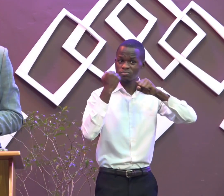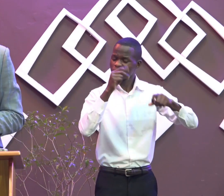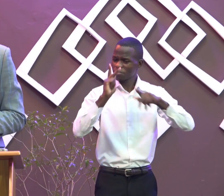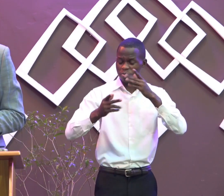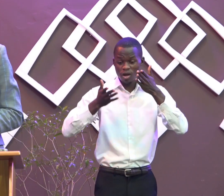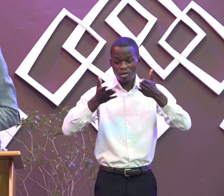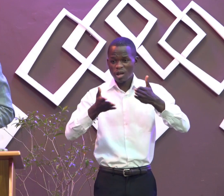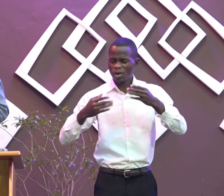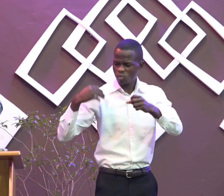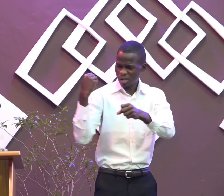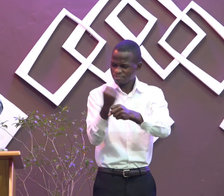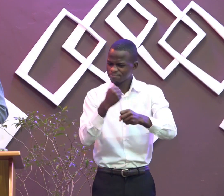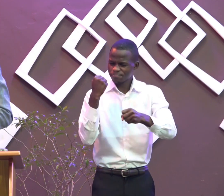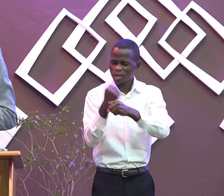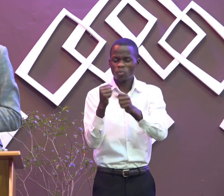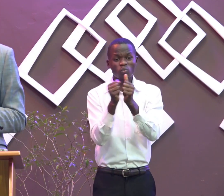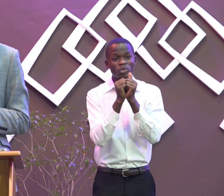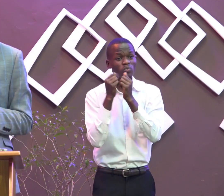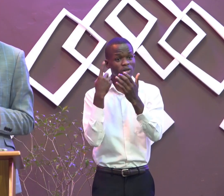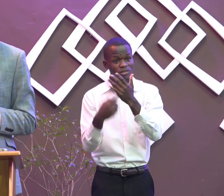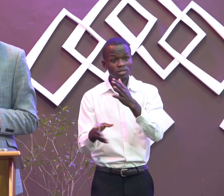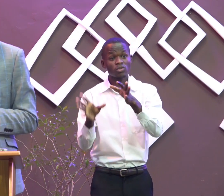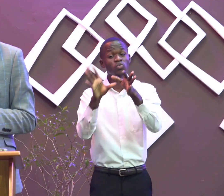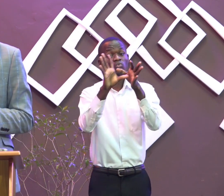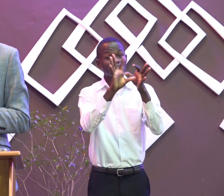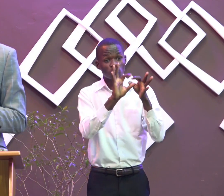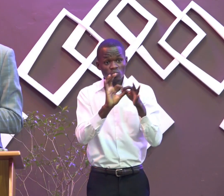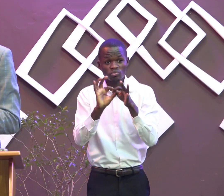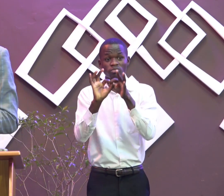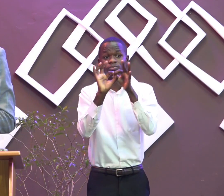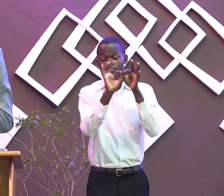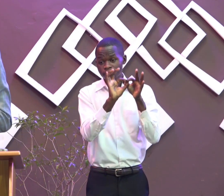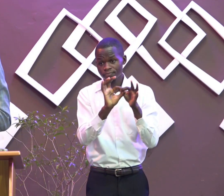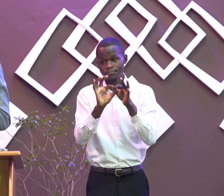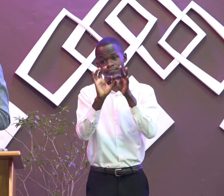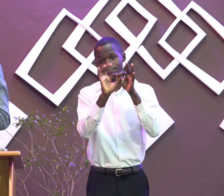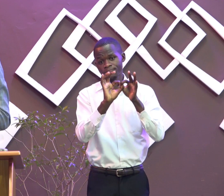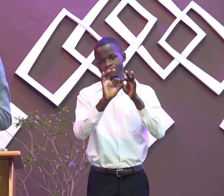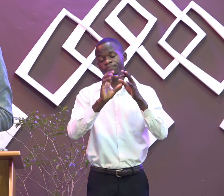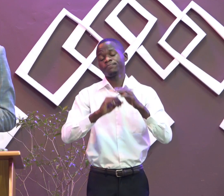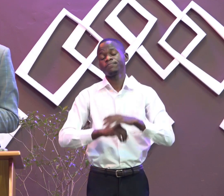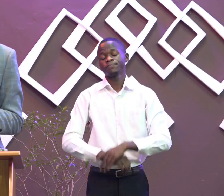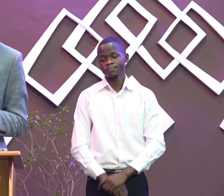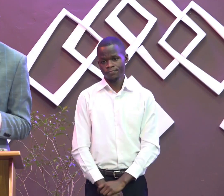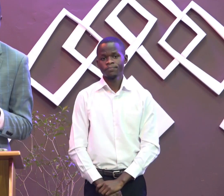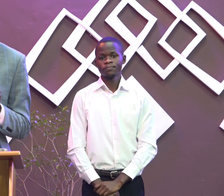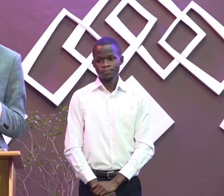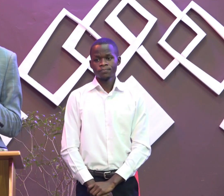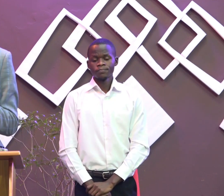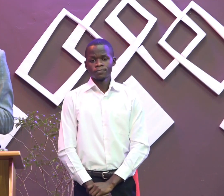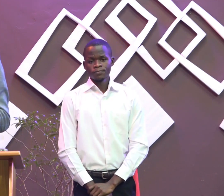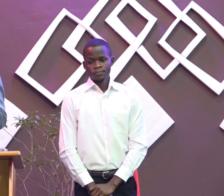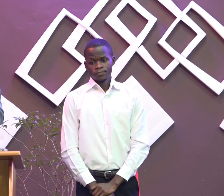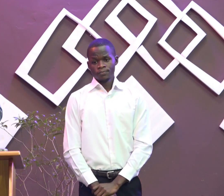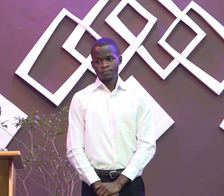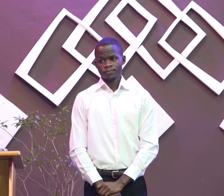fenna. I remember so many people working together, including ladies. There were so many stumps of coffee plantations